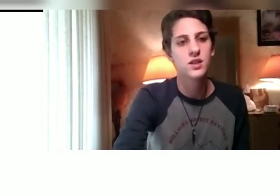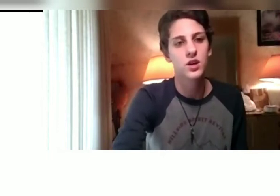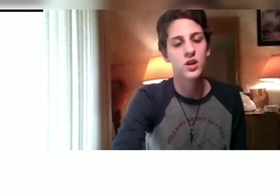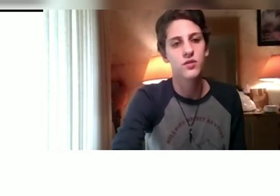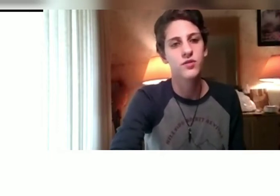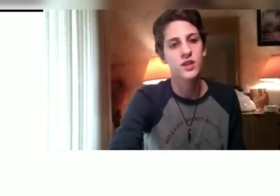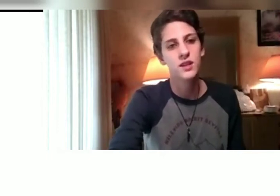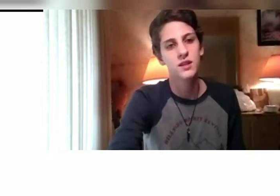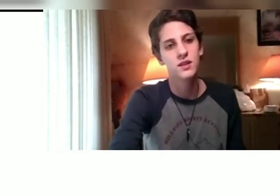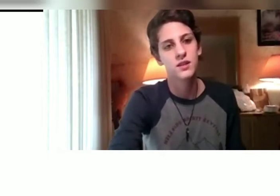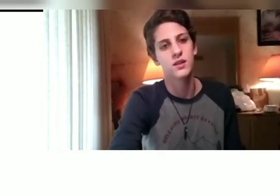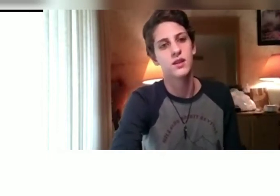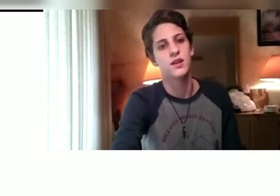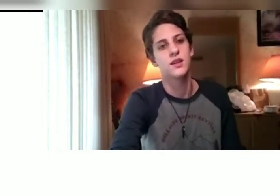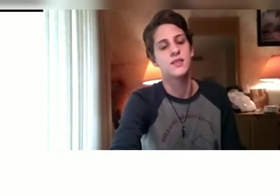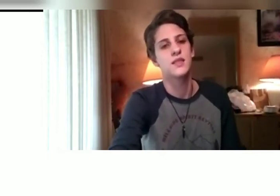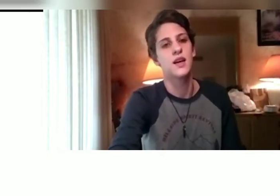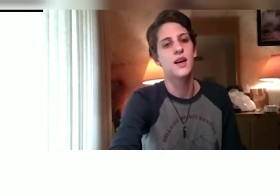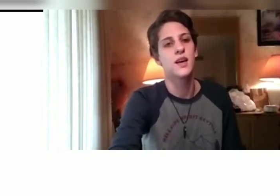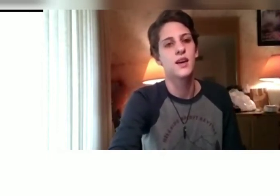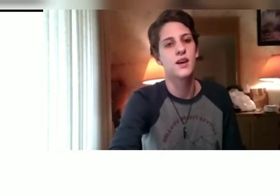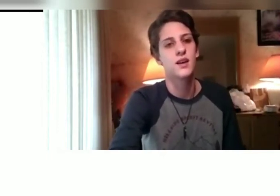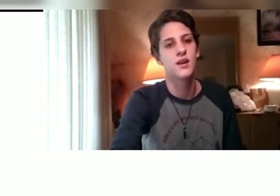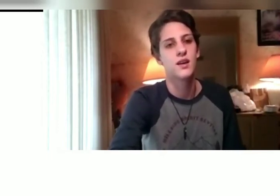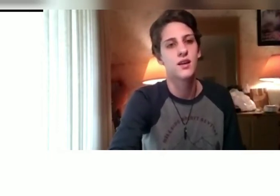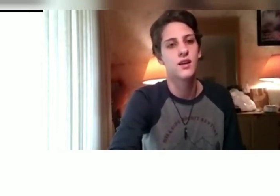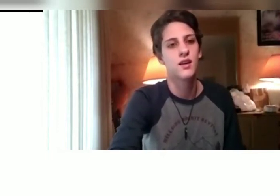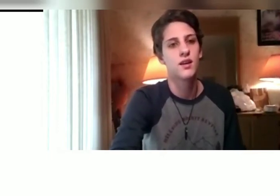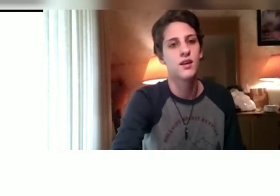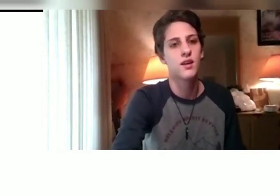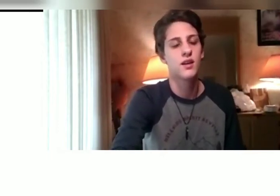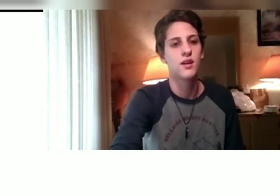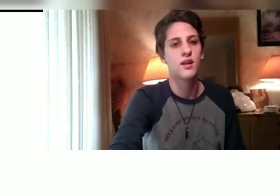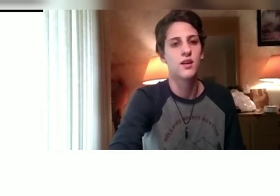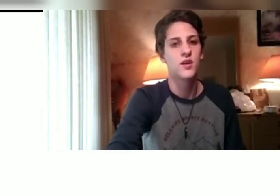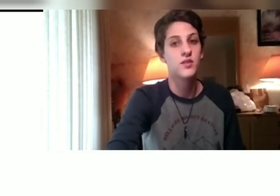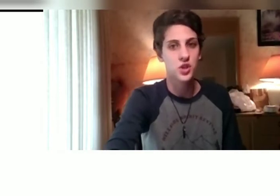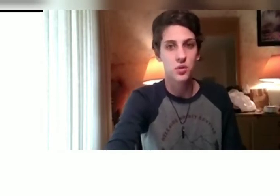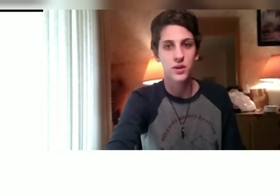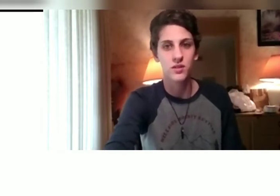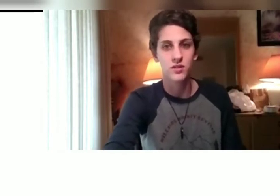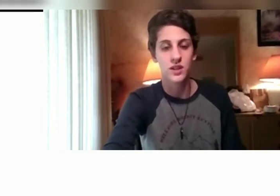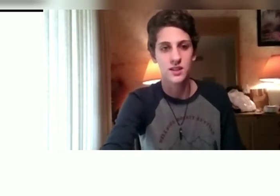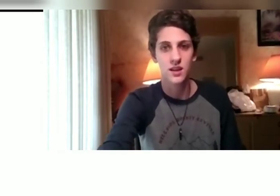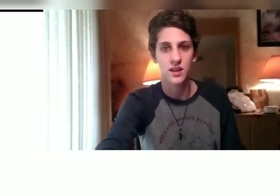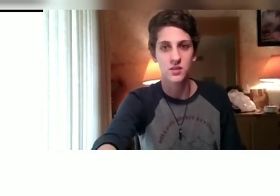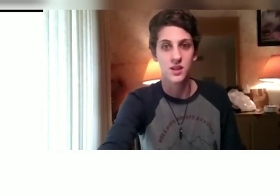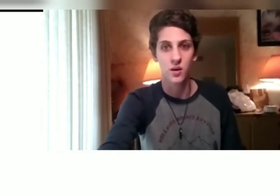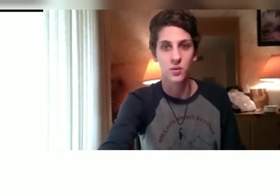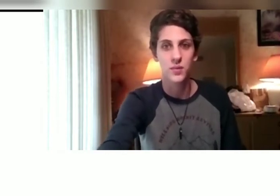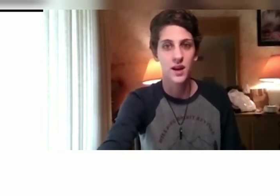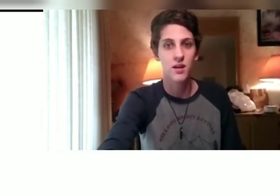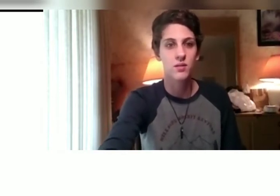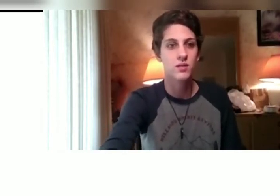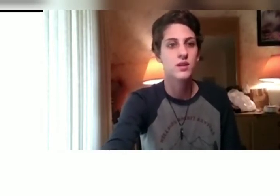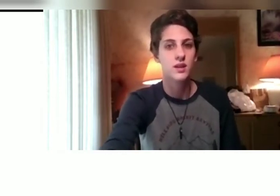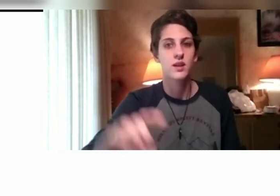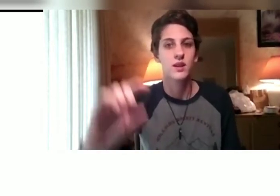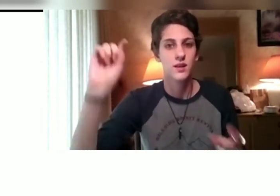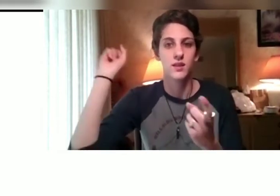And good fund is like, you ever joke with your fund and say that you're stuck with me